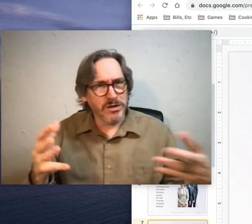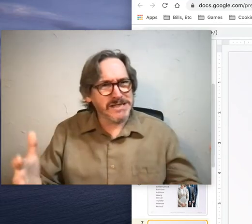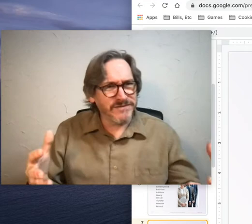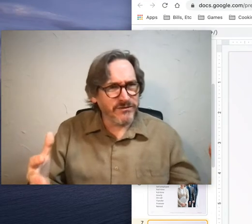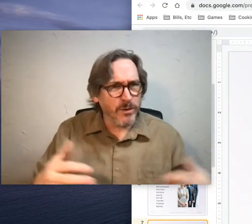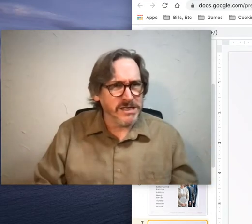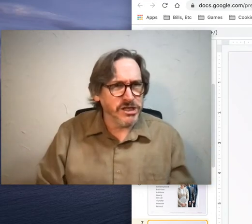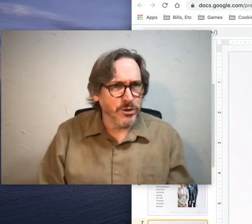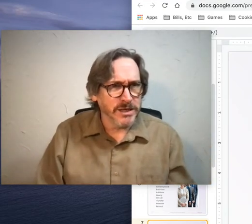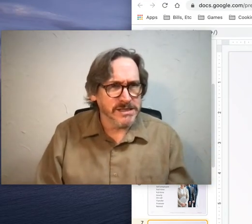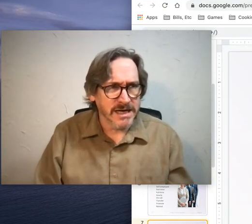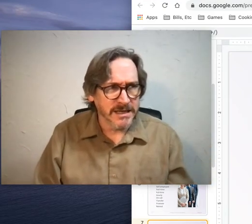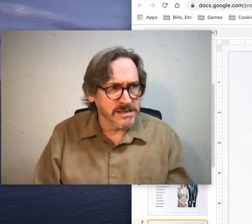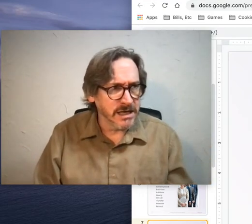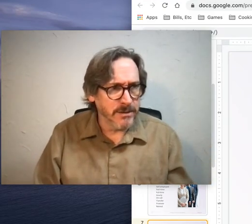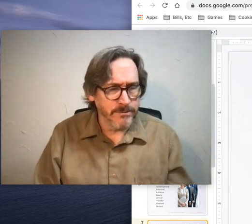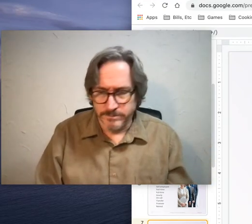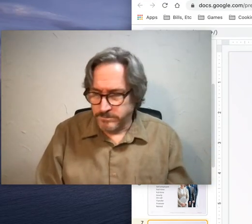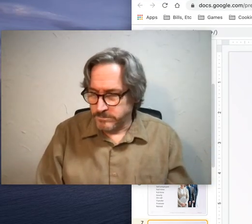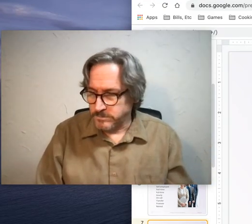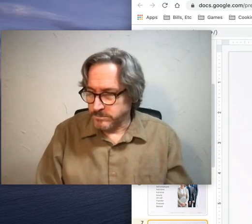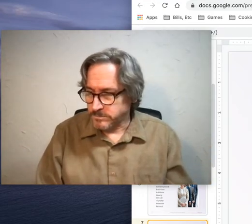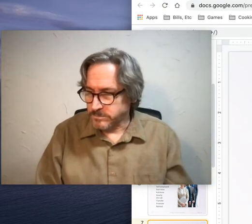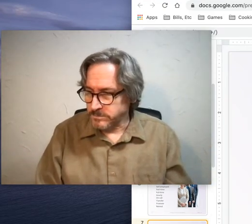So there are lots of different ways that you can sign this.